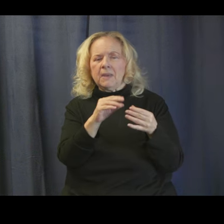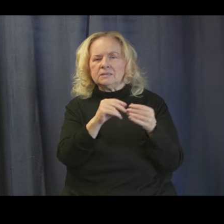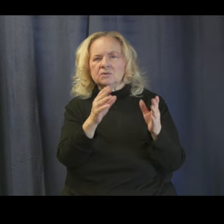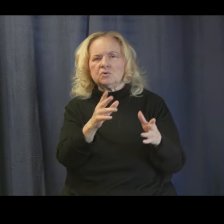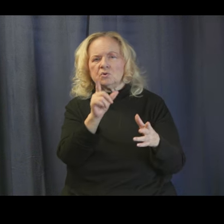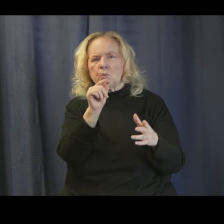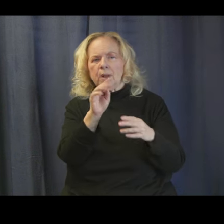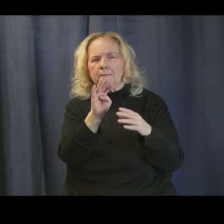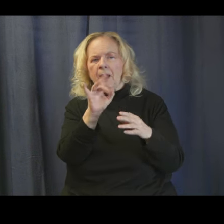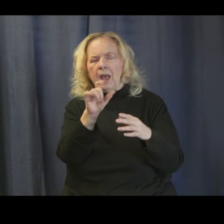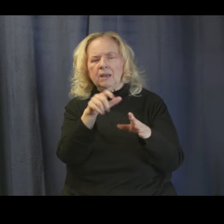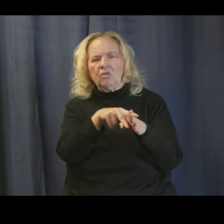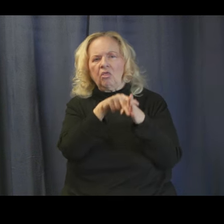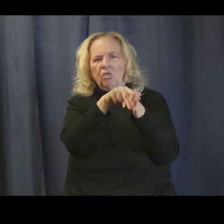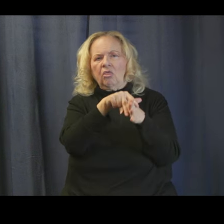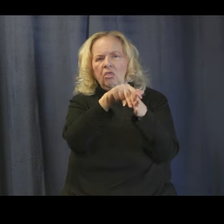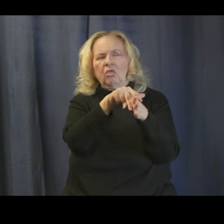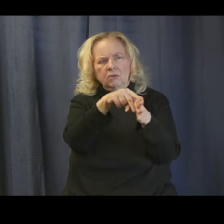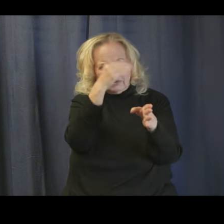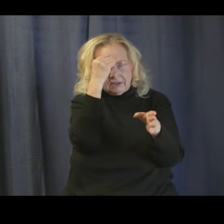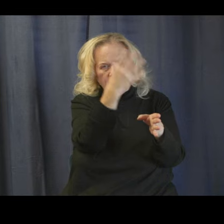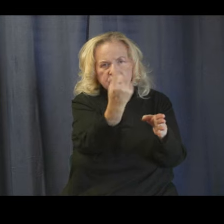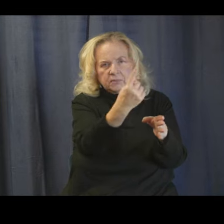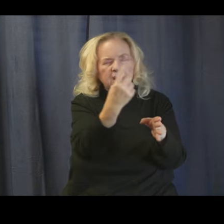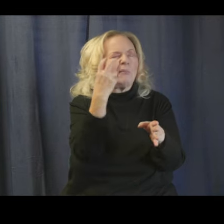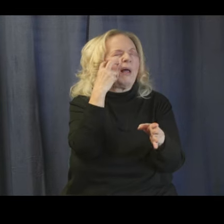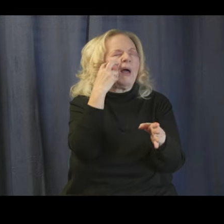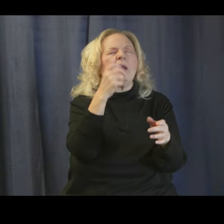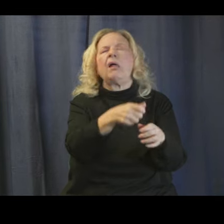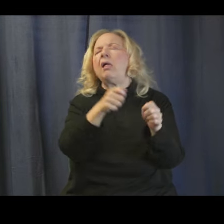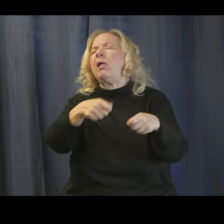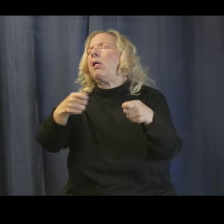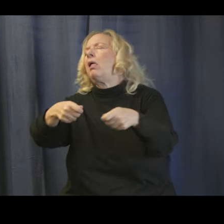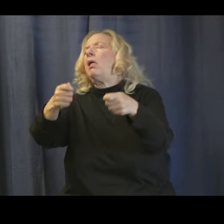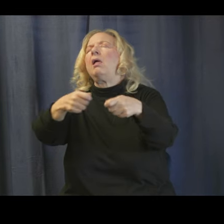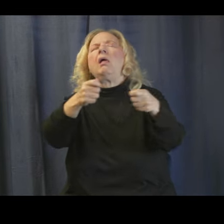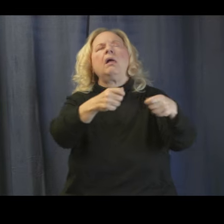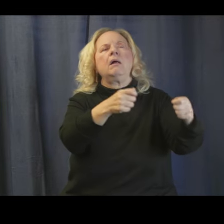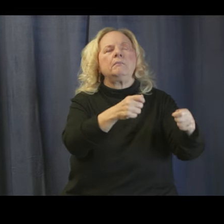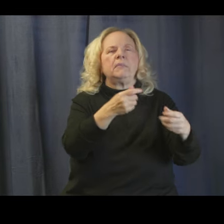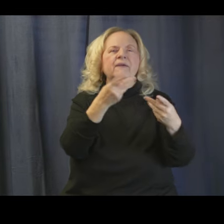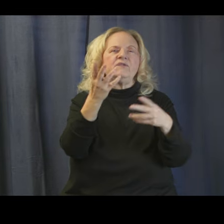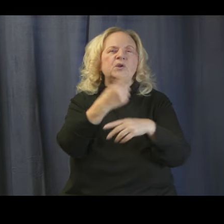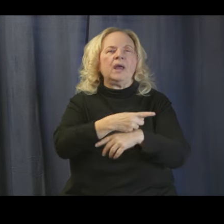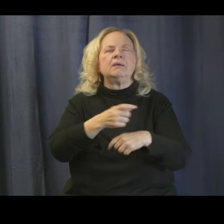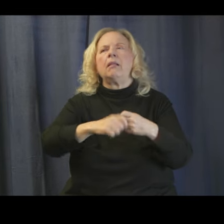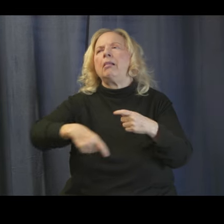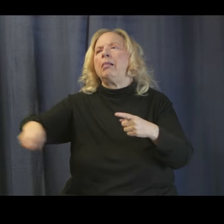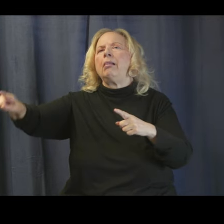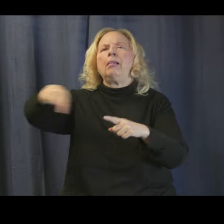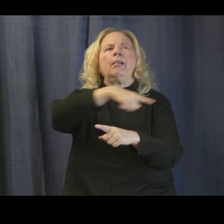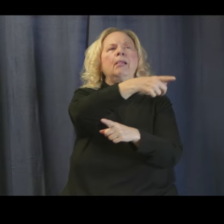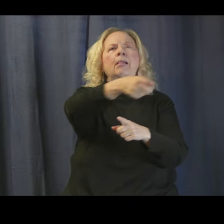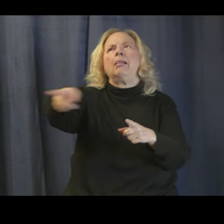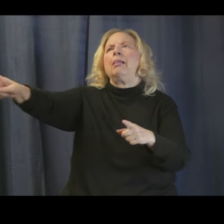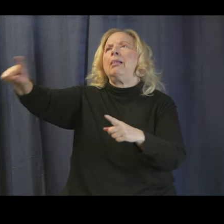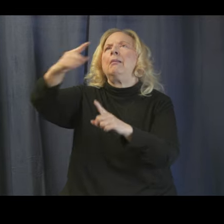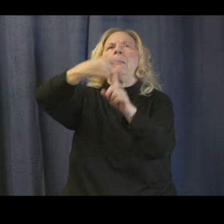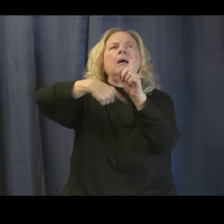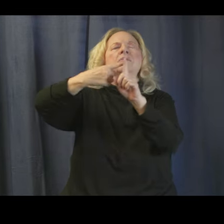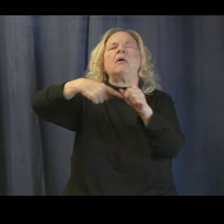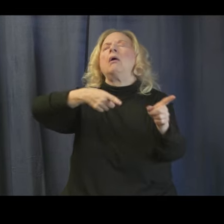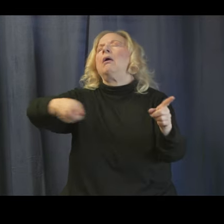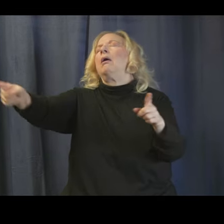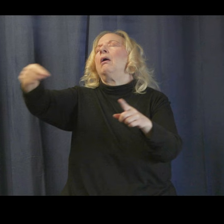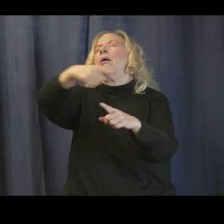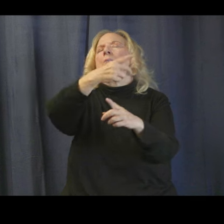messenger 20 miles on a horse to tell somebody something and they were blind? It might take a few days, a few